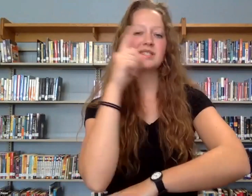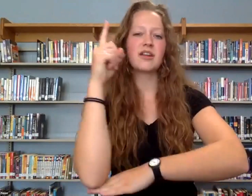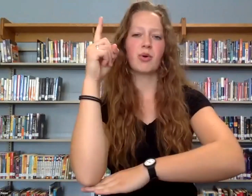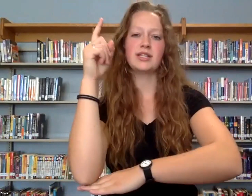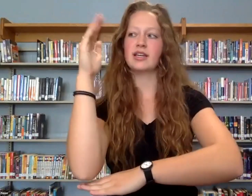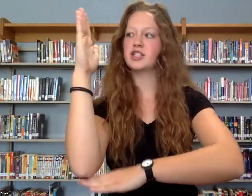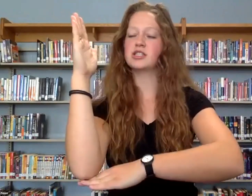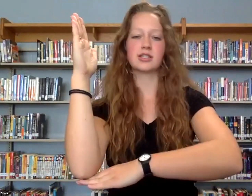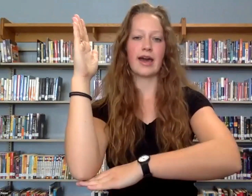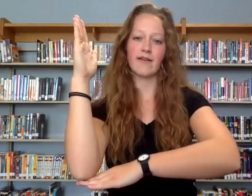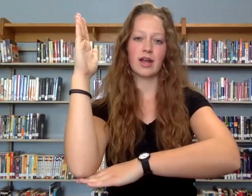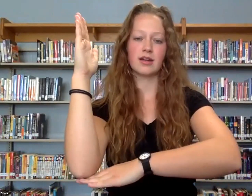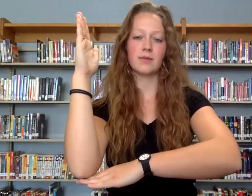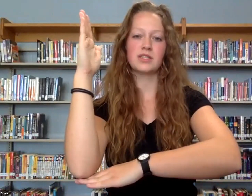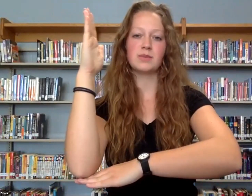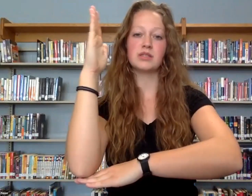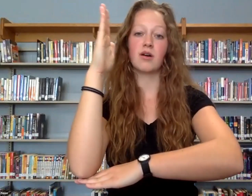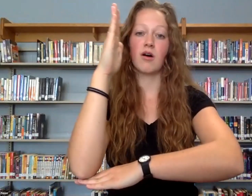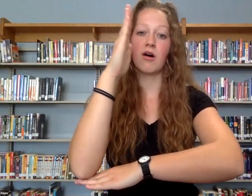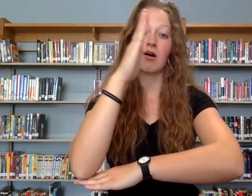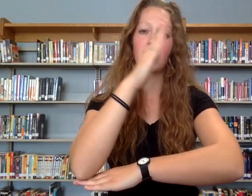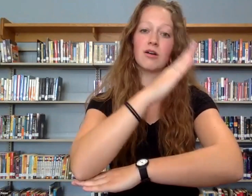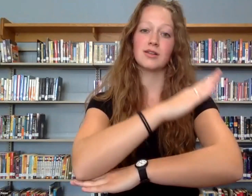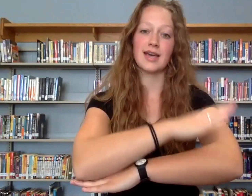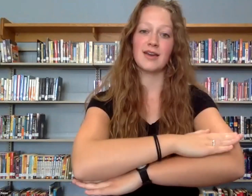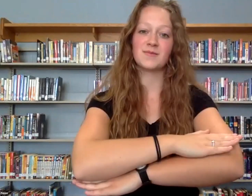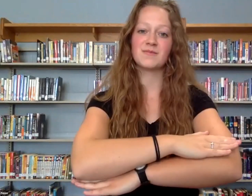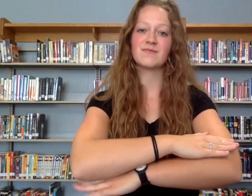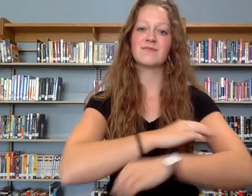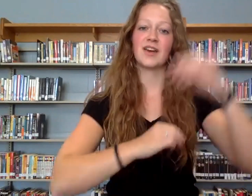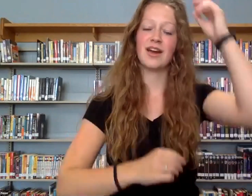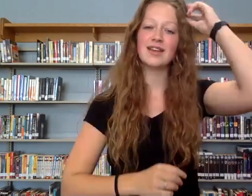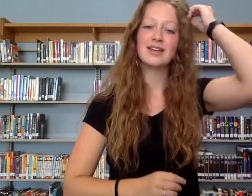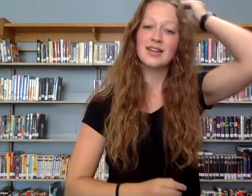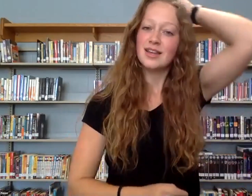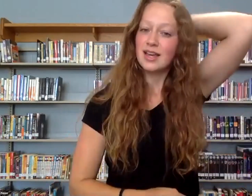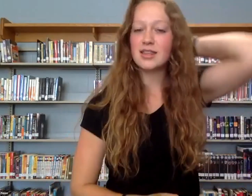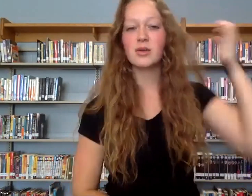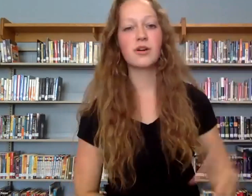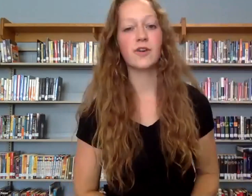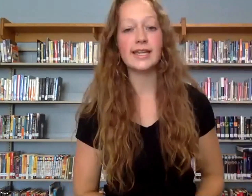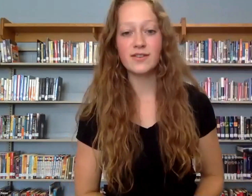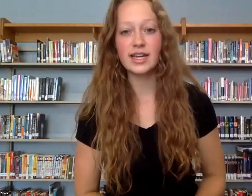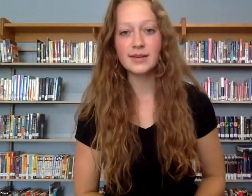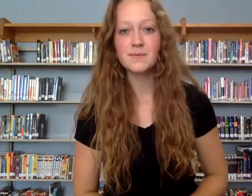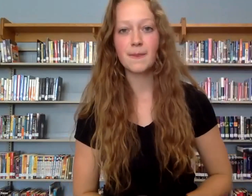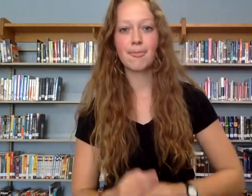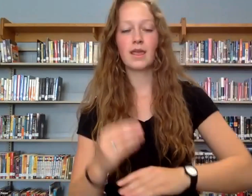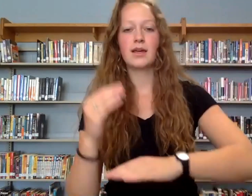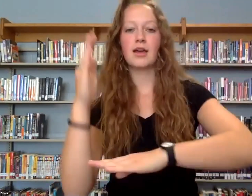of pointing, she's just going to have her hand up. This means all day. All right? And then the word for evening,